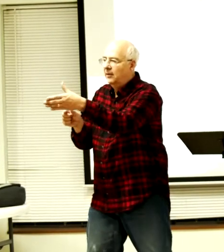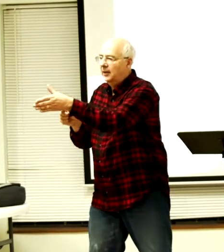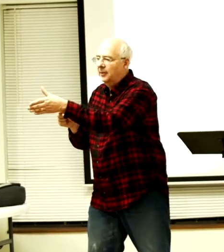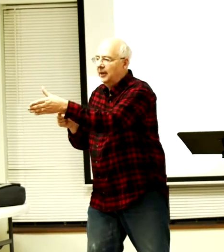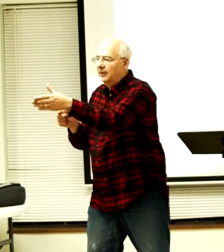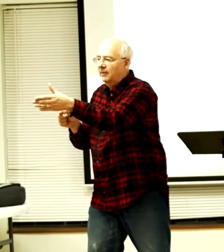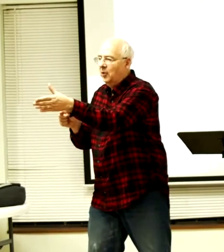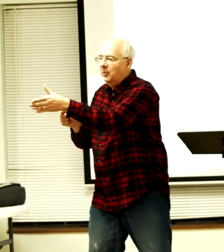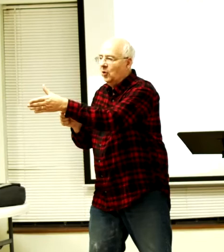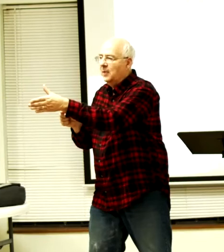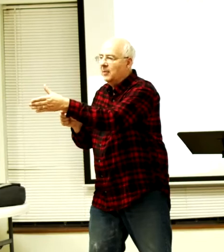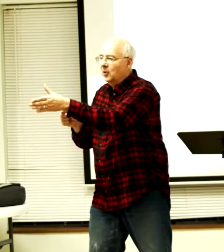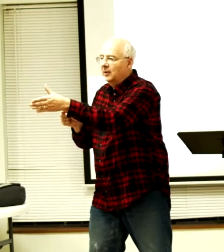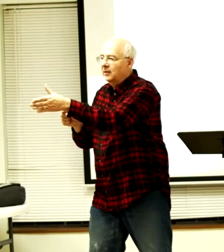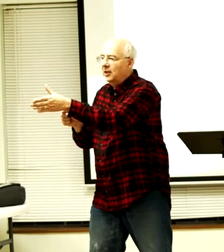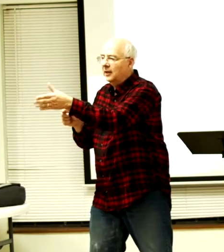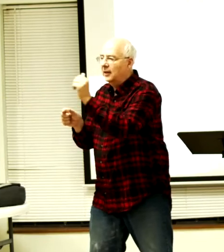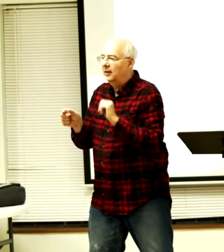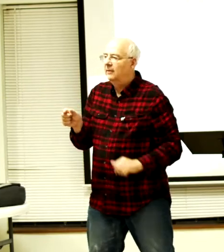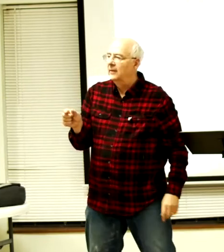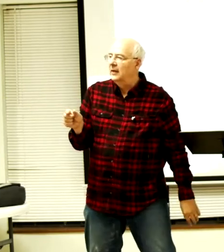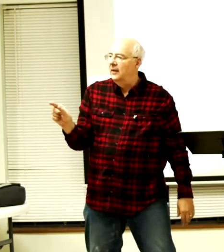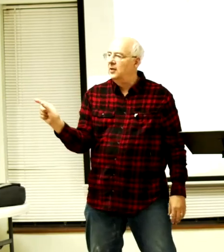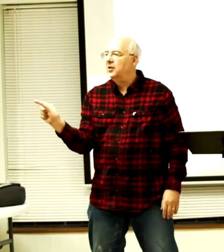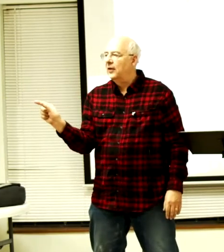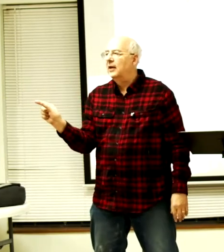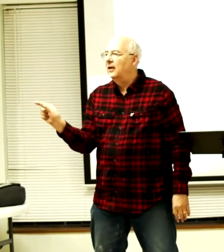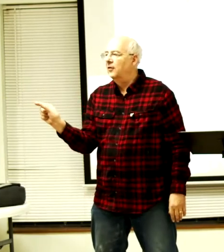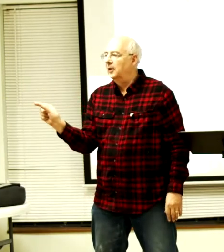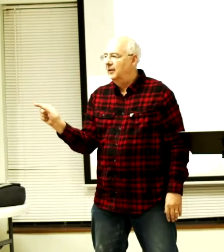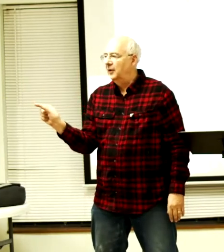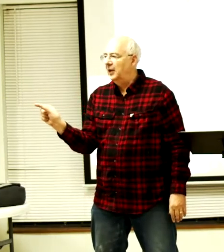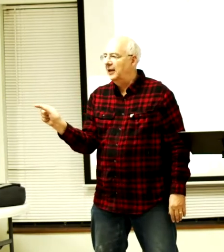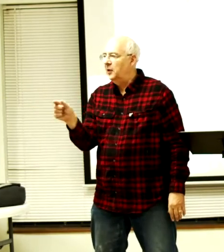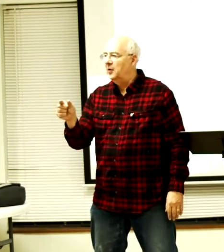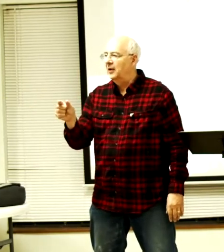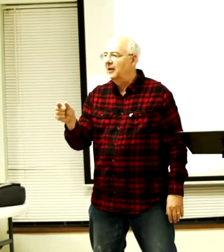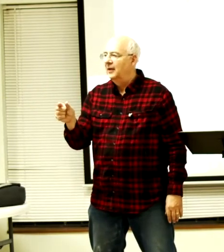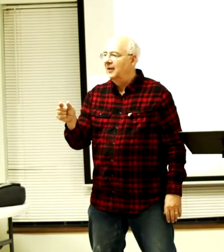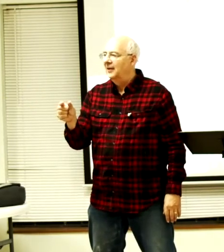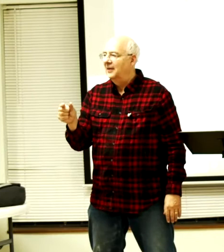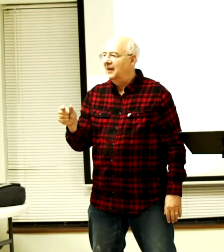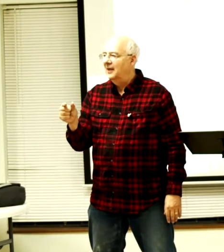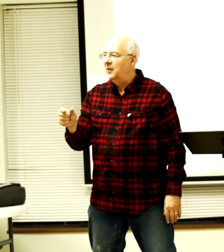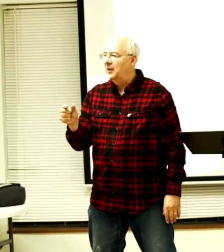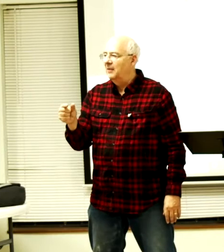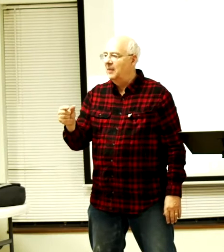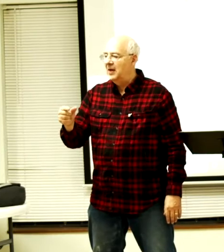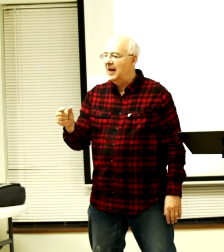want to come around, point toward me more, G, there you go. This looks very uncomfortable, okay? You want to be kind of